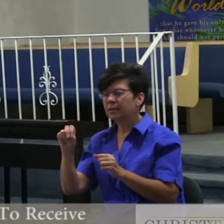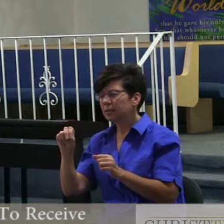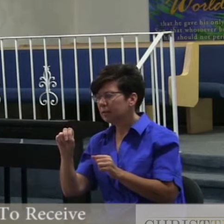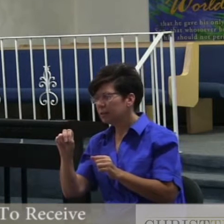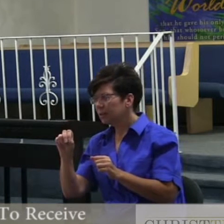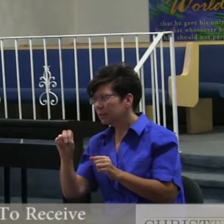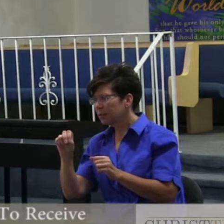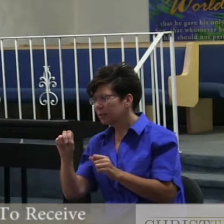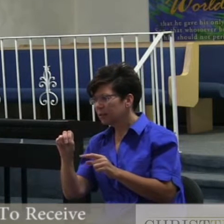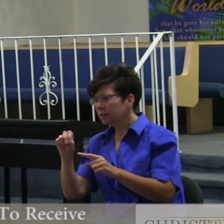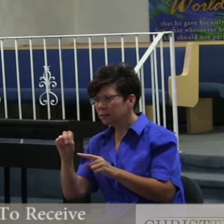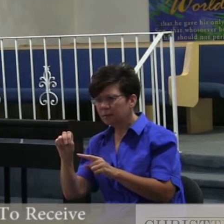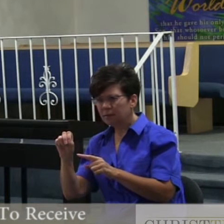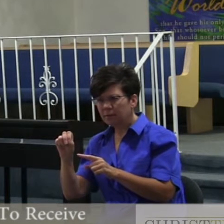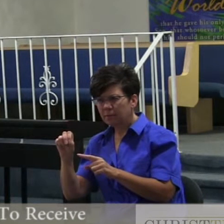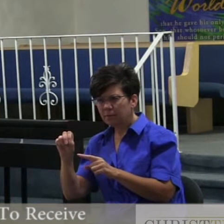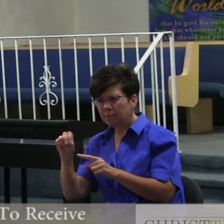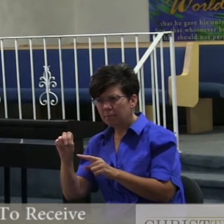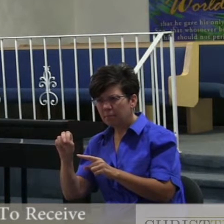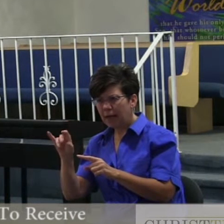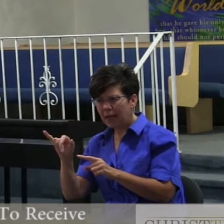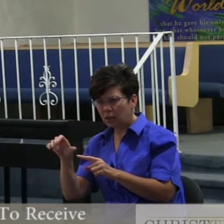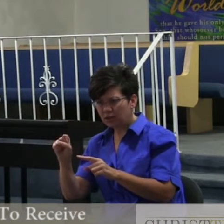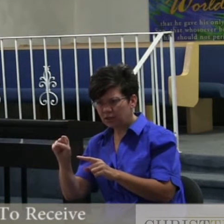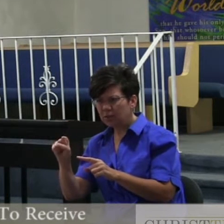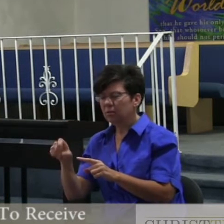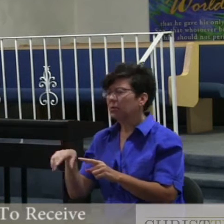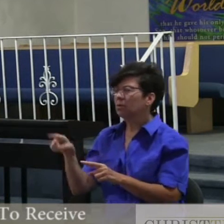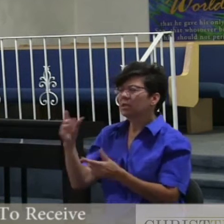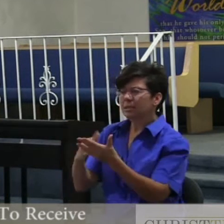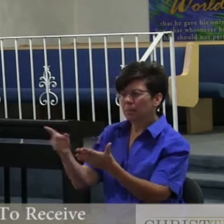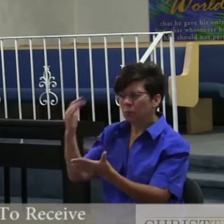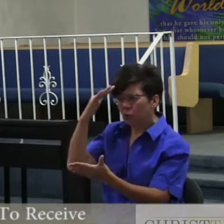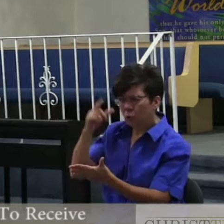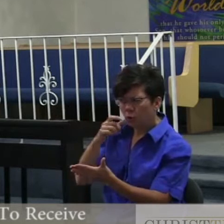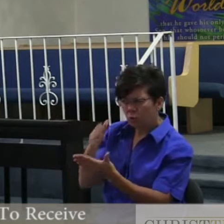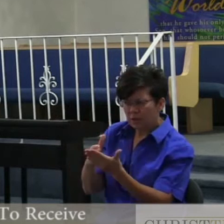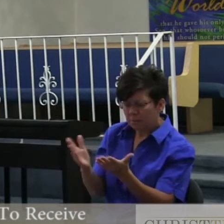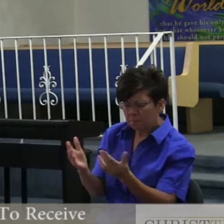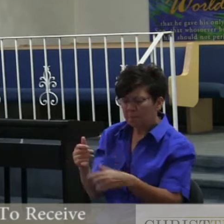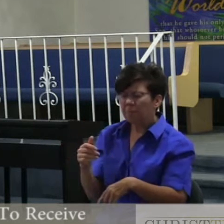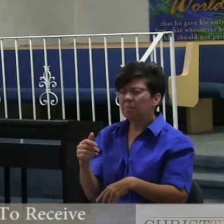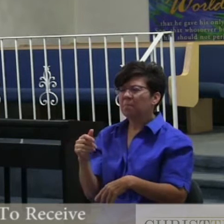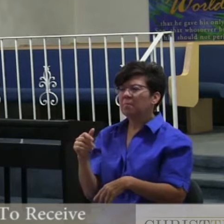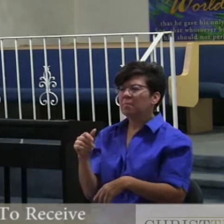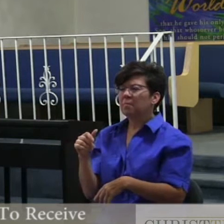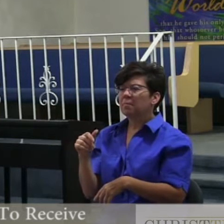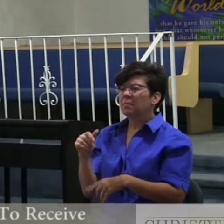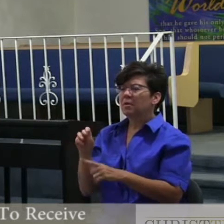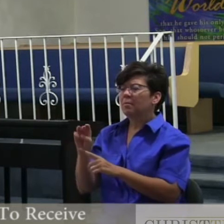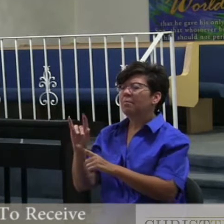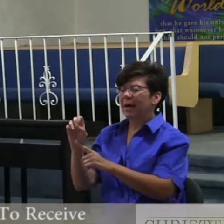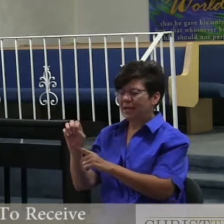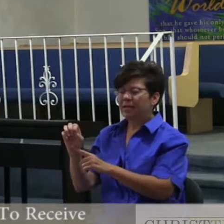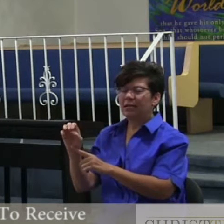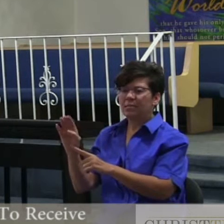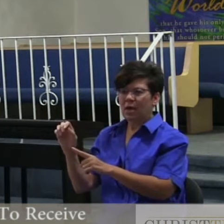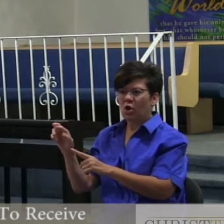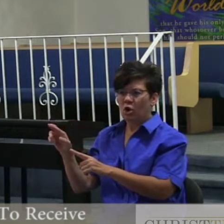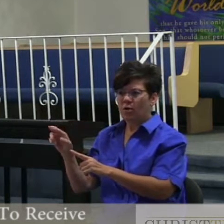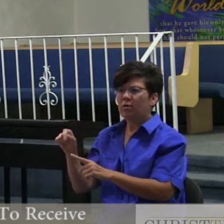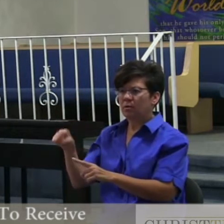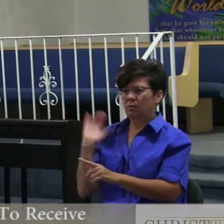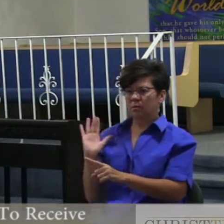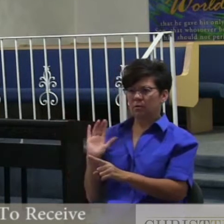Some of you know him, some of you does not know him. Deacon Mike Bass was the deacon of